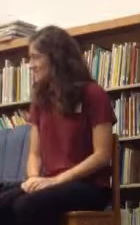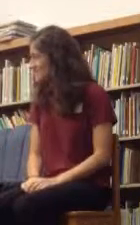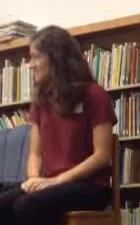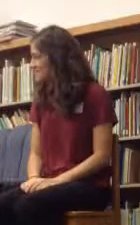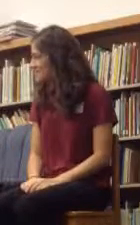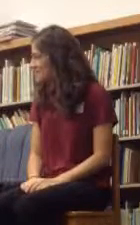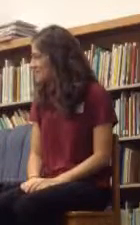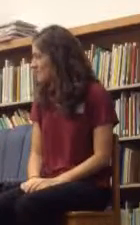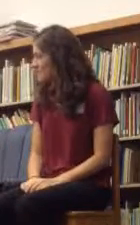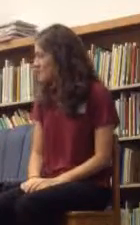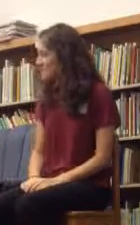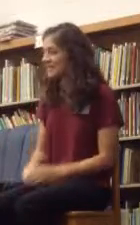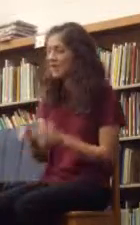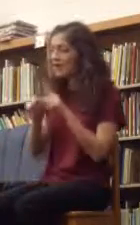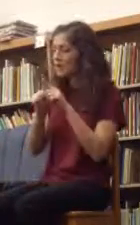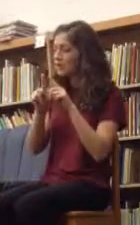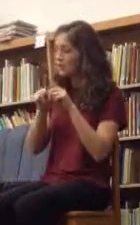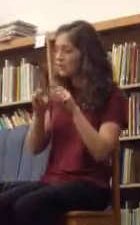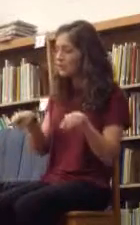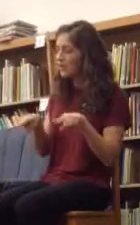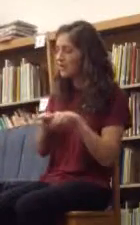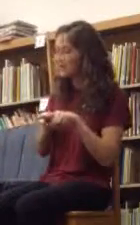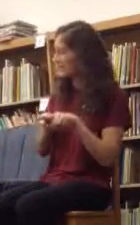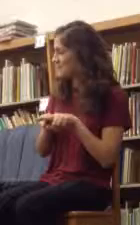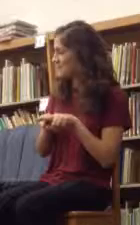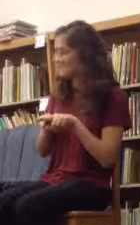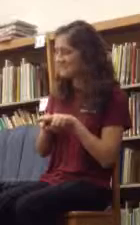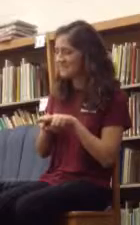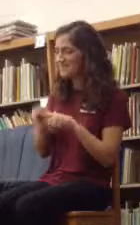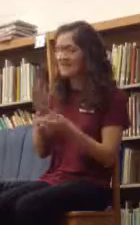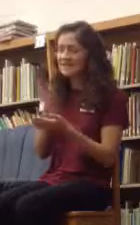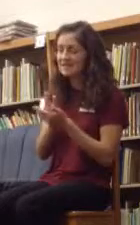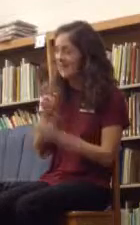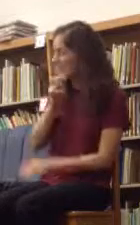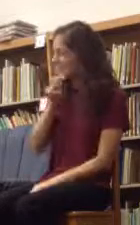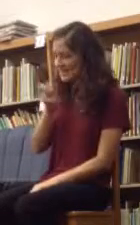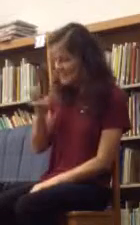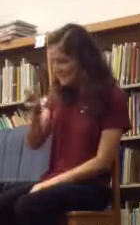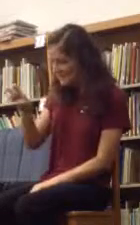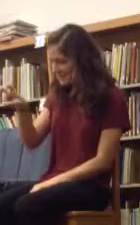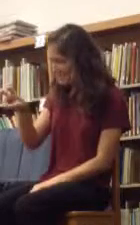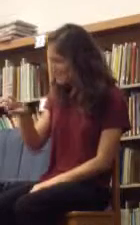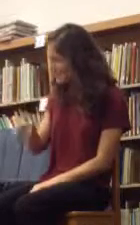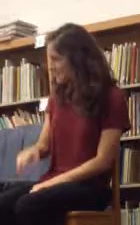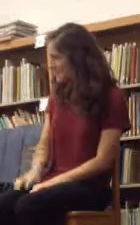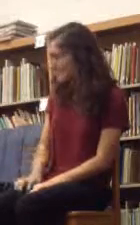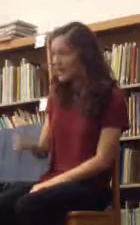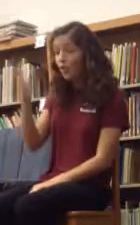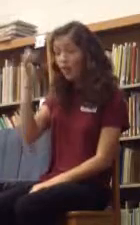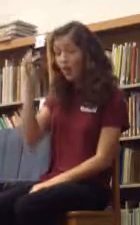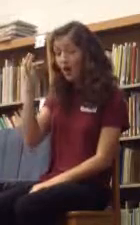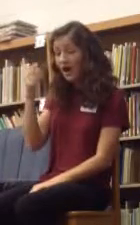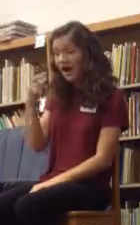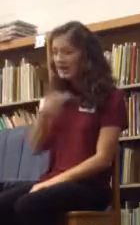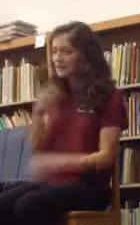And Triangle could not hiss anymore. He was laughing too hard.